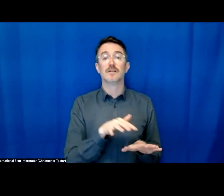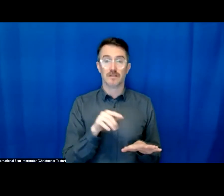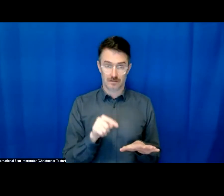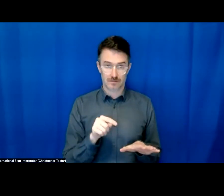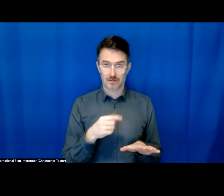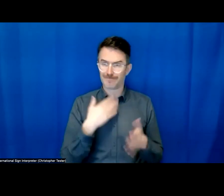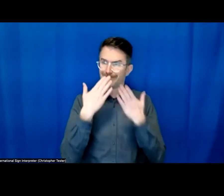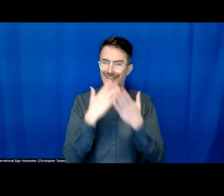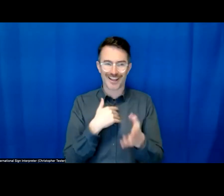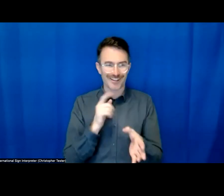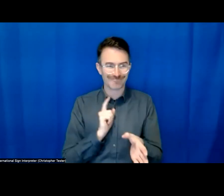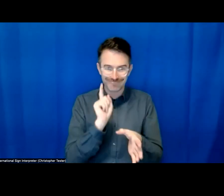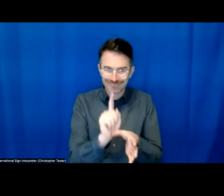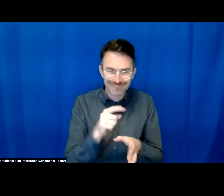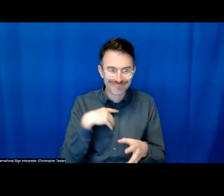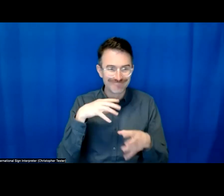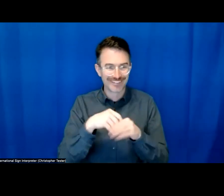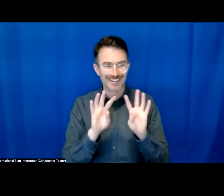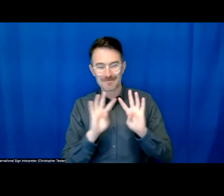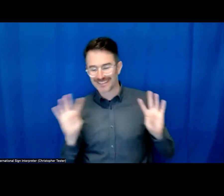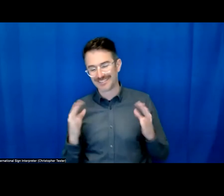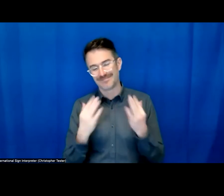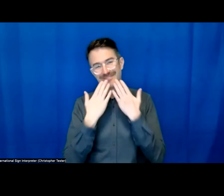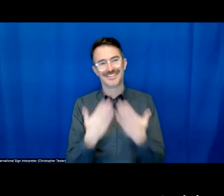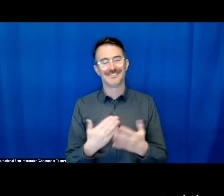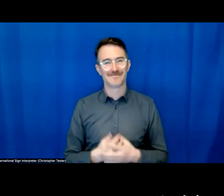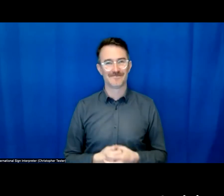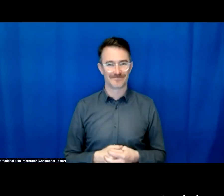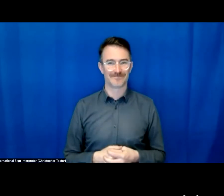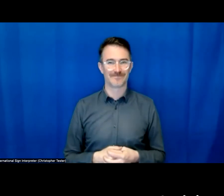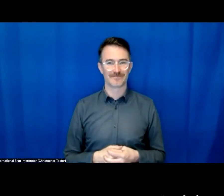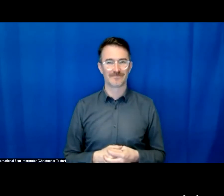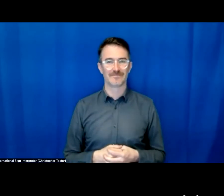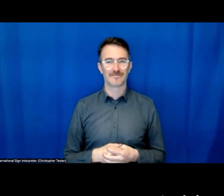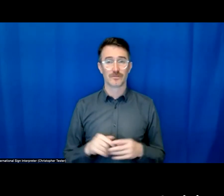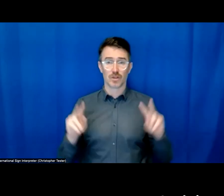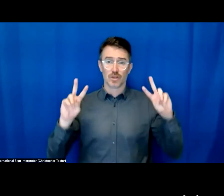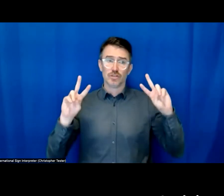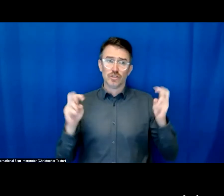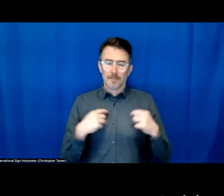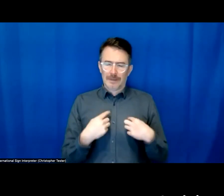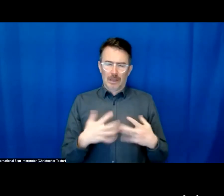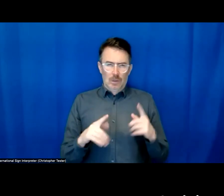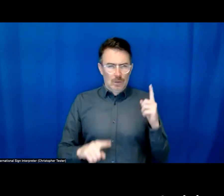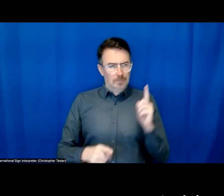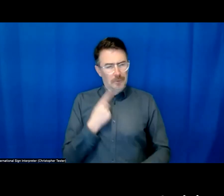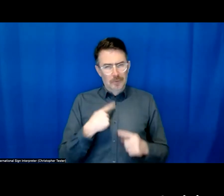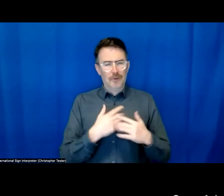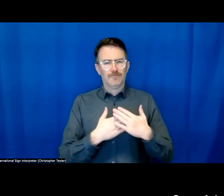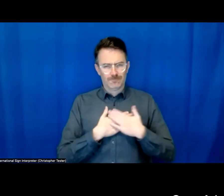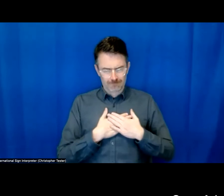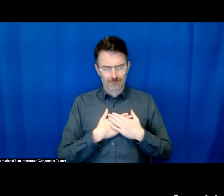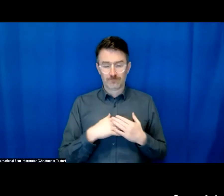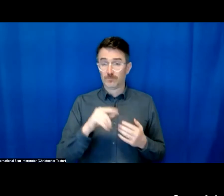area. This topic is close to my heart, not only in my current capacity, but as someone who helped